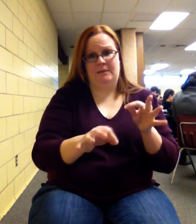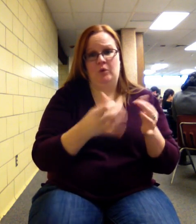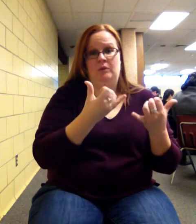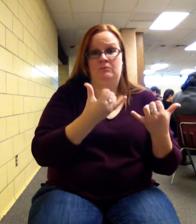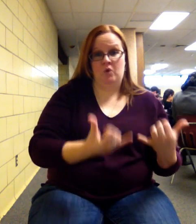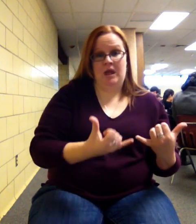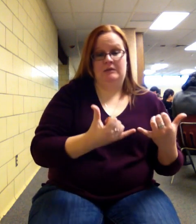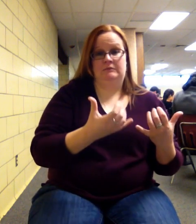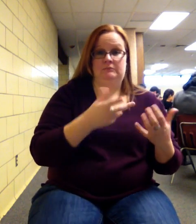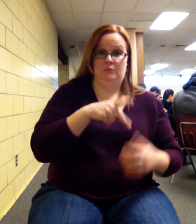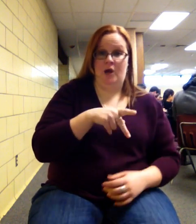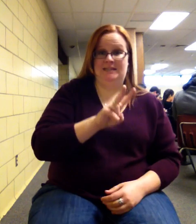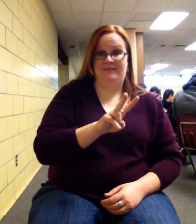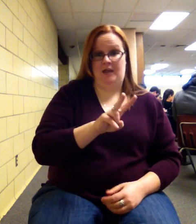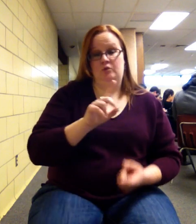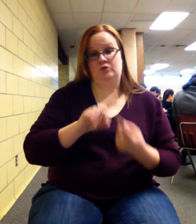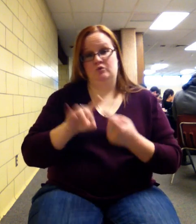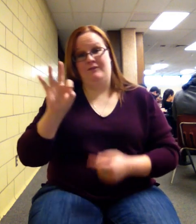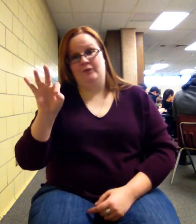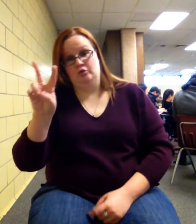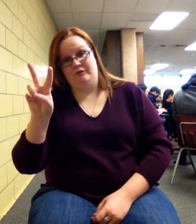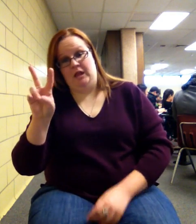value problem. And they're just saying, okay,